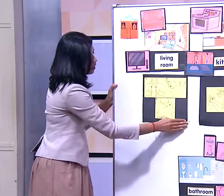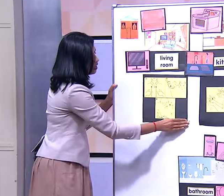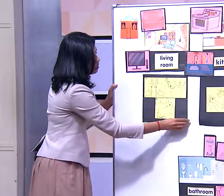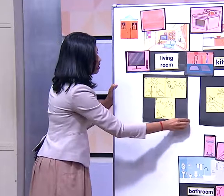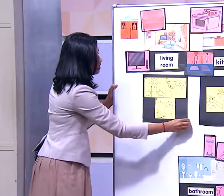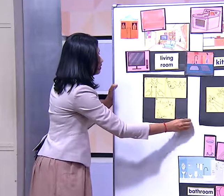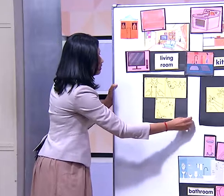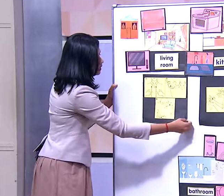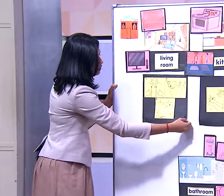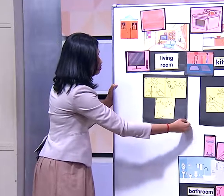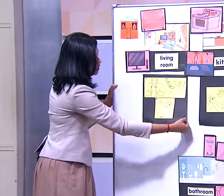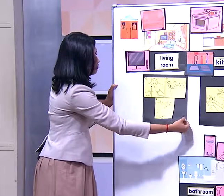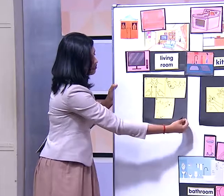Because the living should come first.